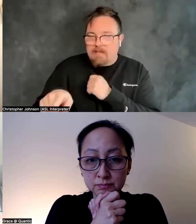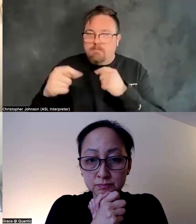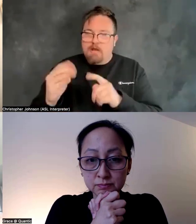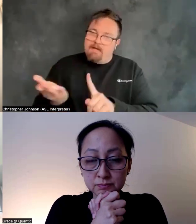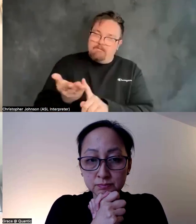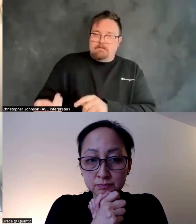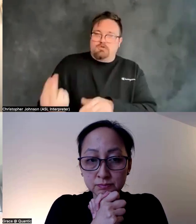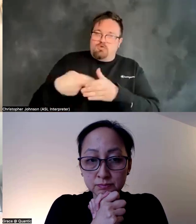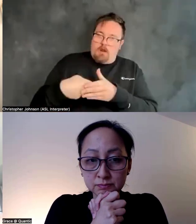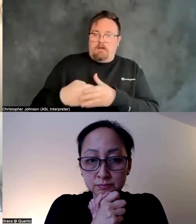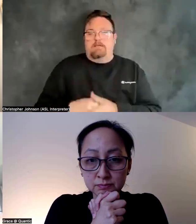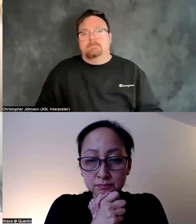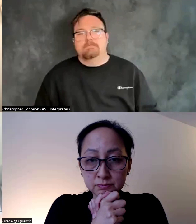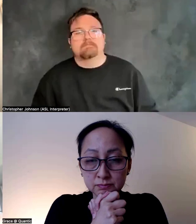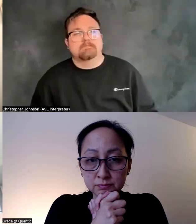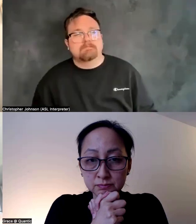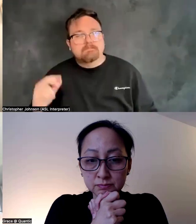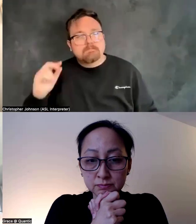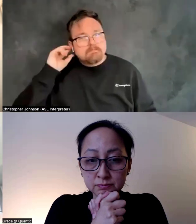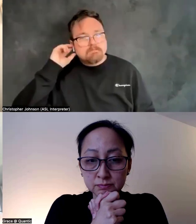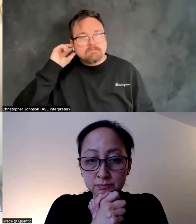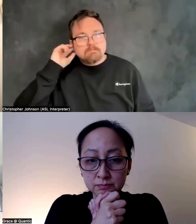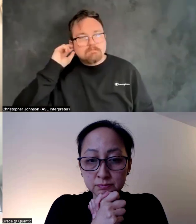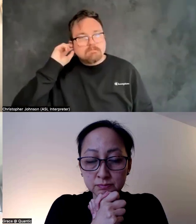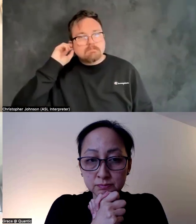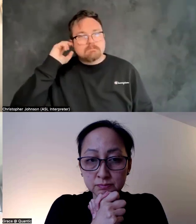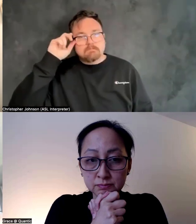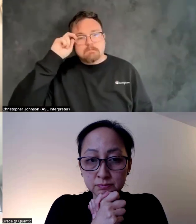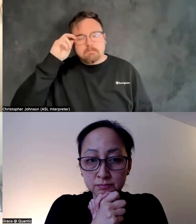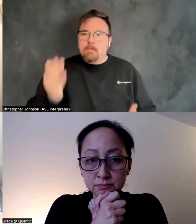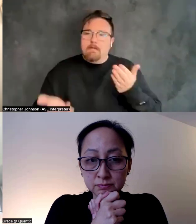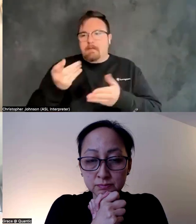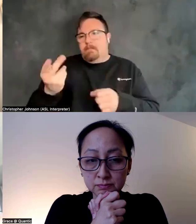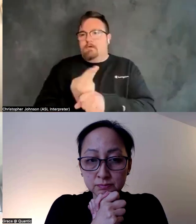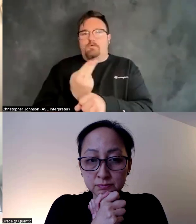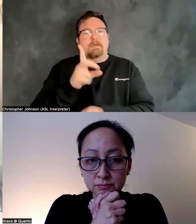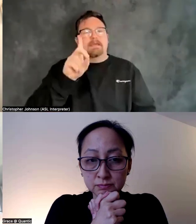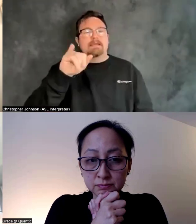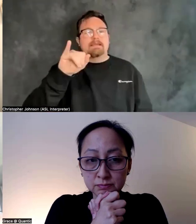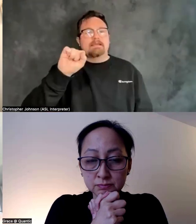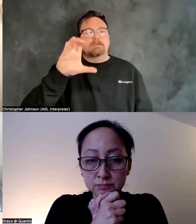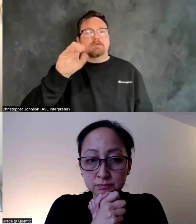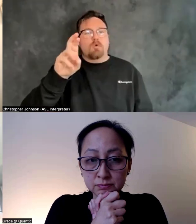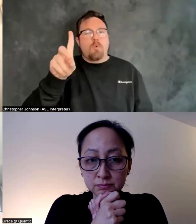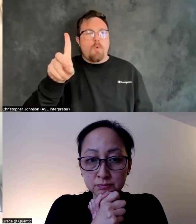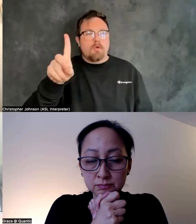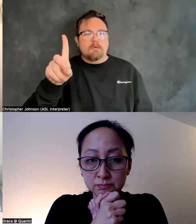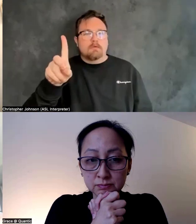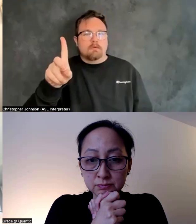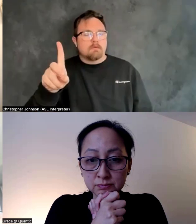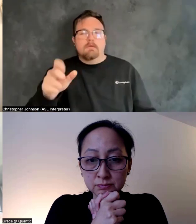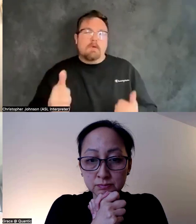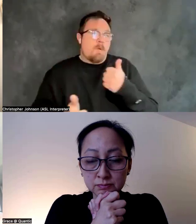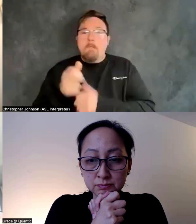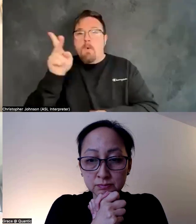And so we would try and bring these people over from, maybe they're using Discord. Almost everyone is using Discord. Everyone building